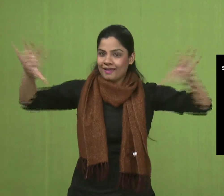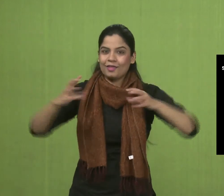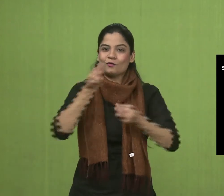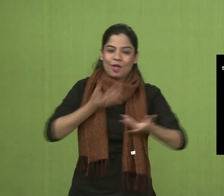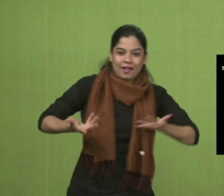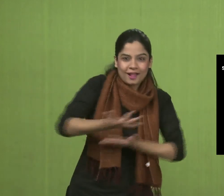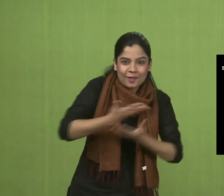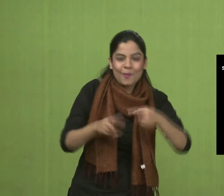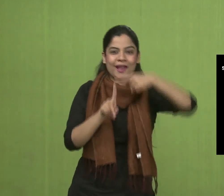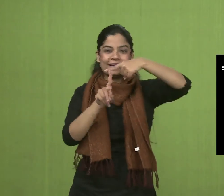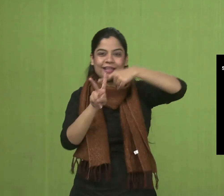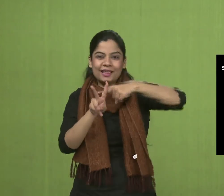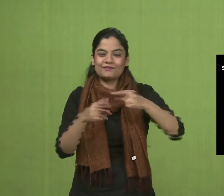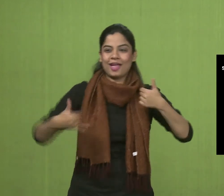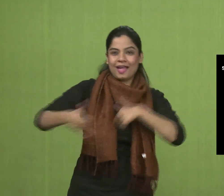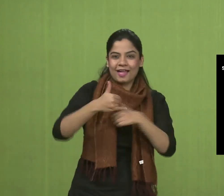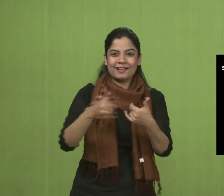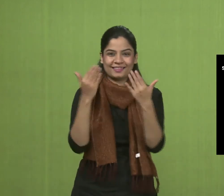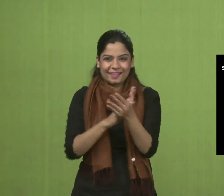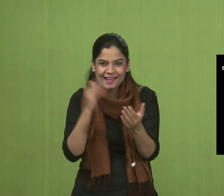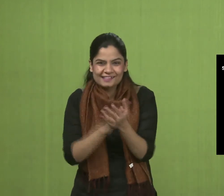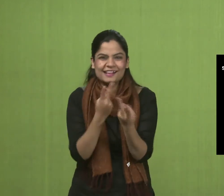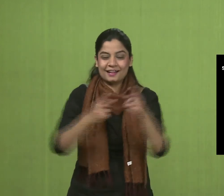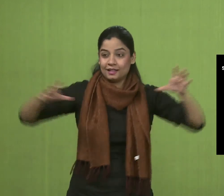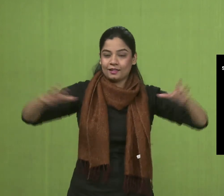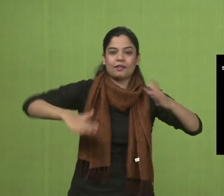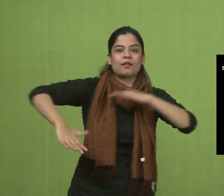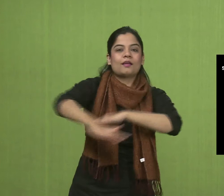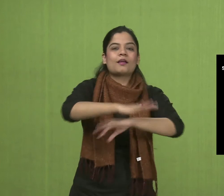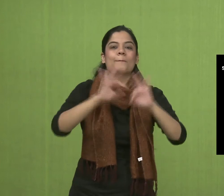watch TV together, chat together and do similar kinds of work. This can either be in drawing room